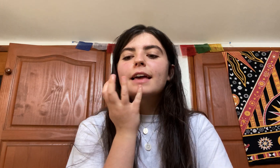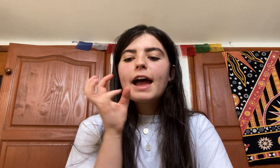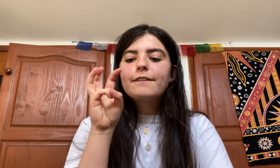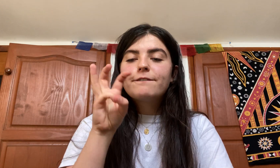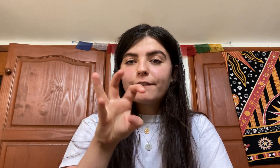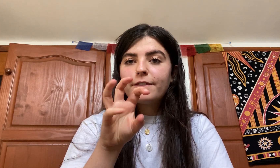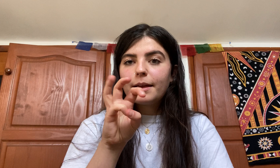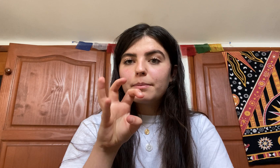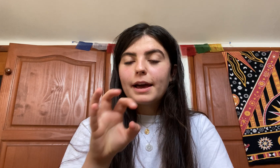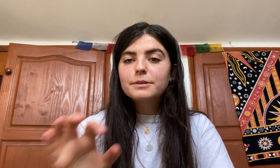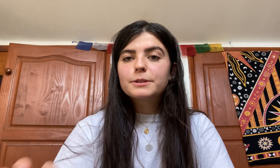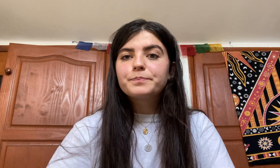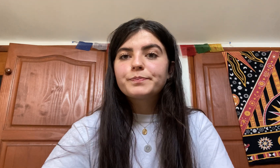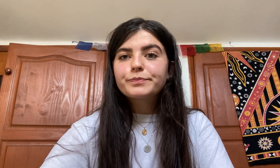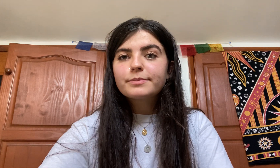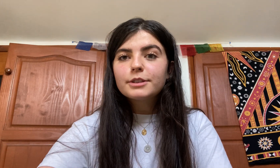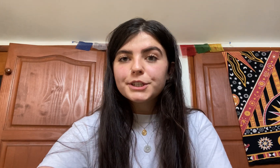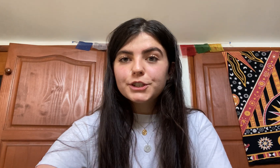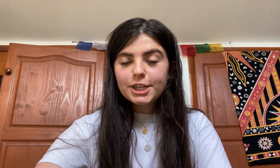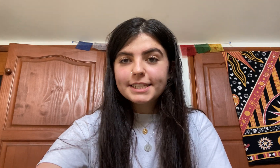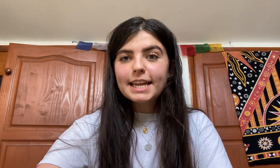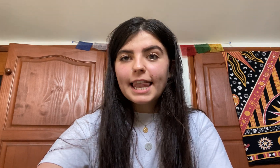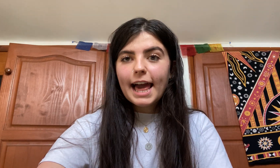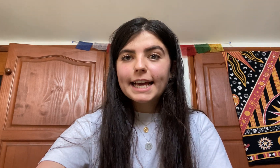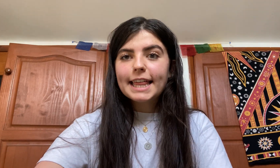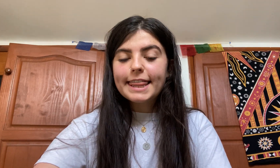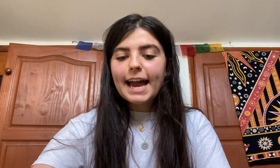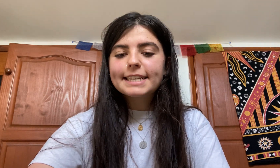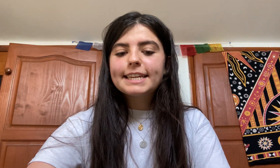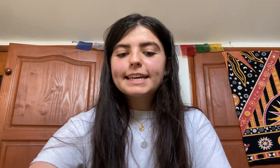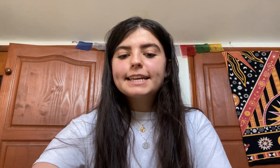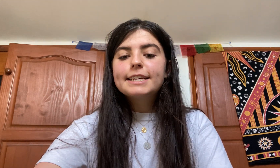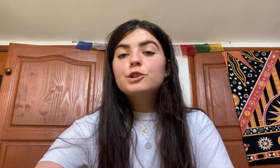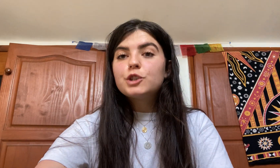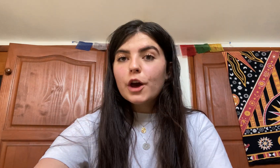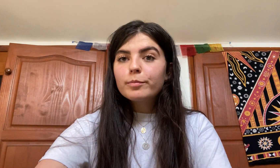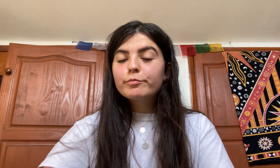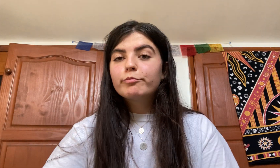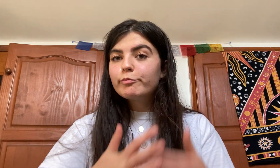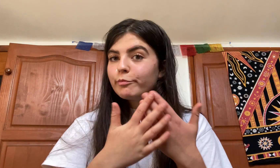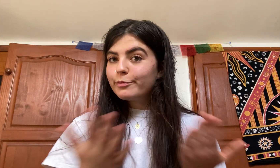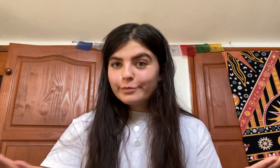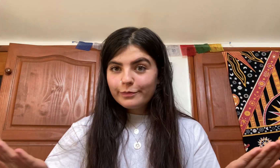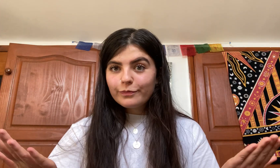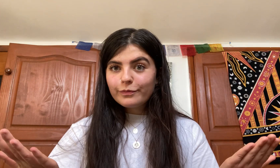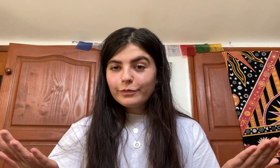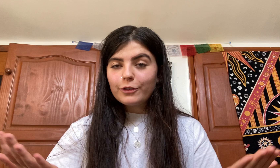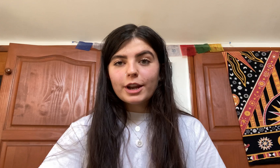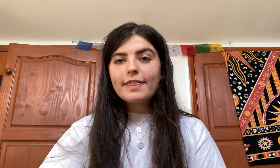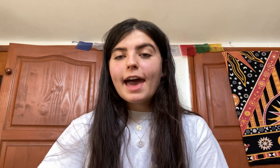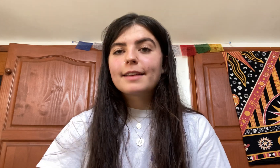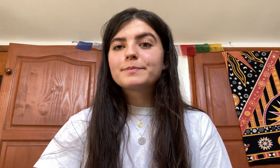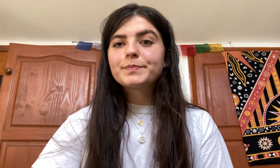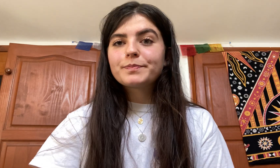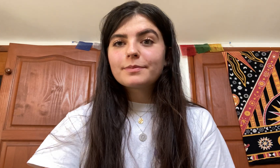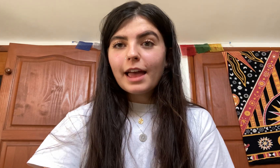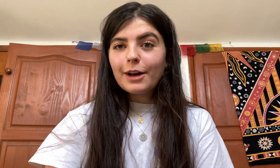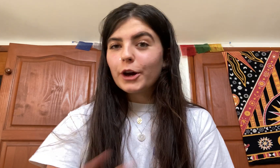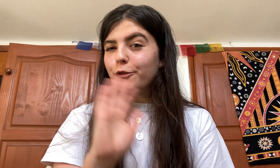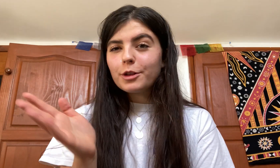and £15. Just like that. So you've got it there, and I'll go through them